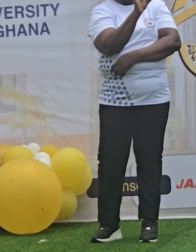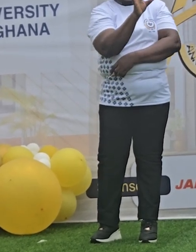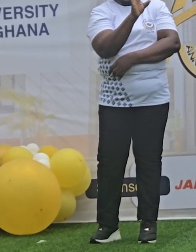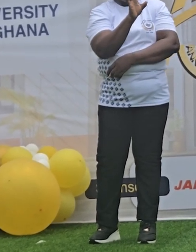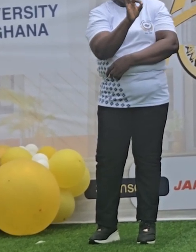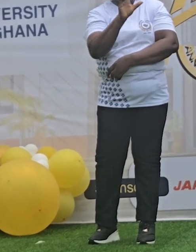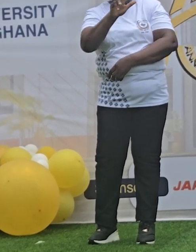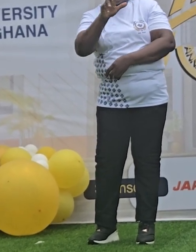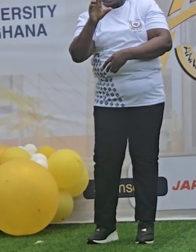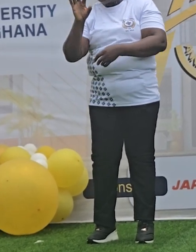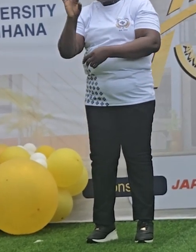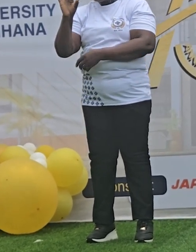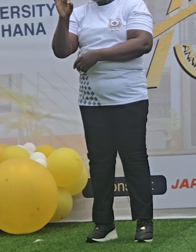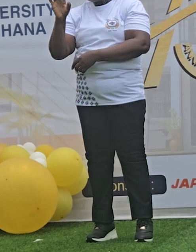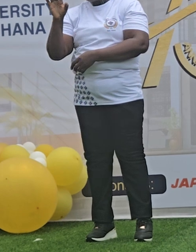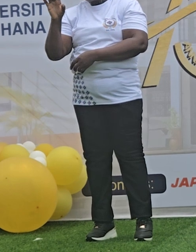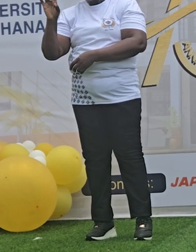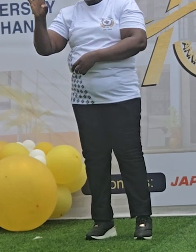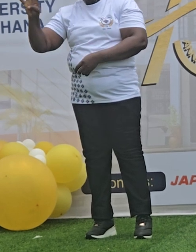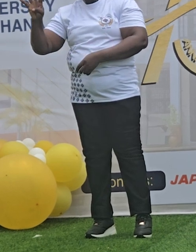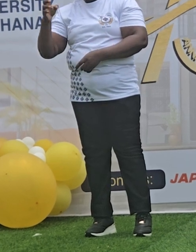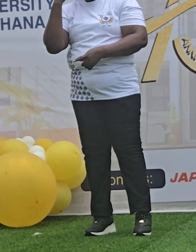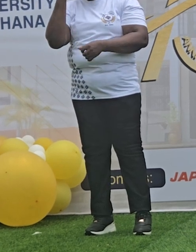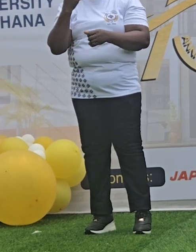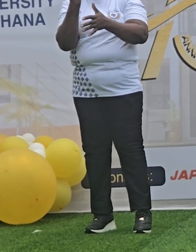the absence of lecturers.